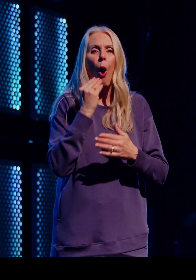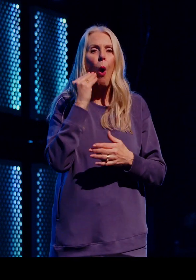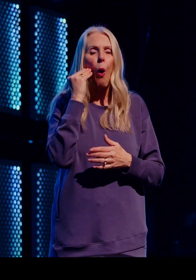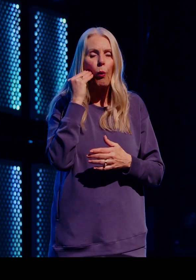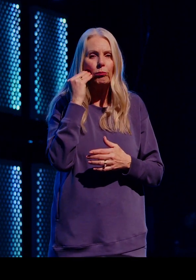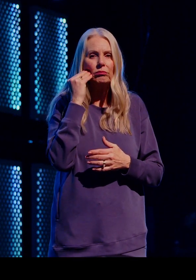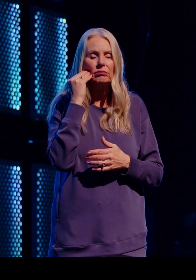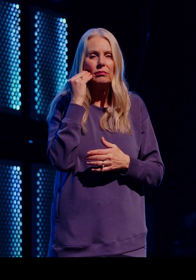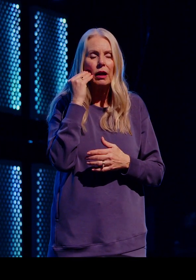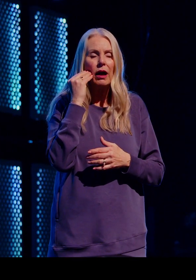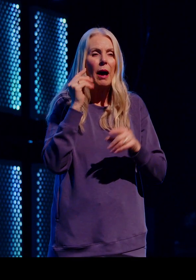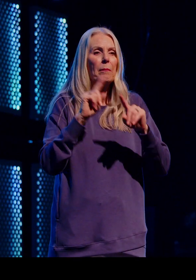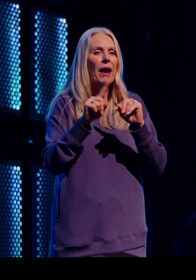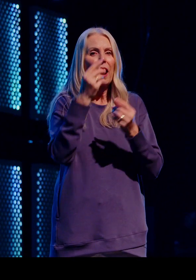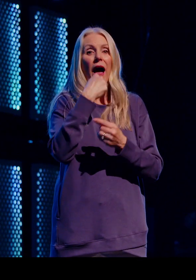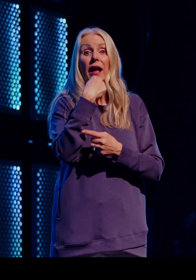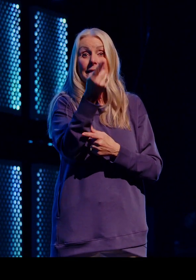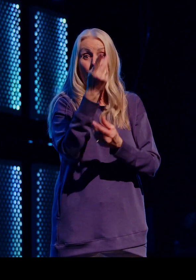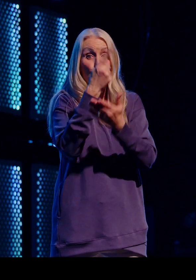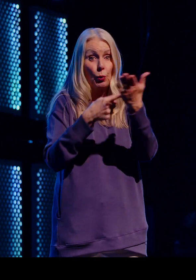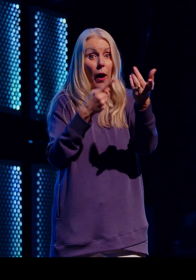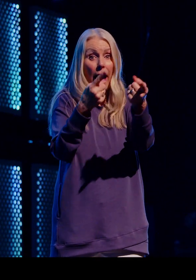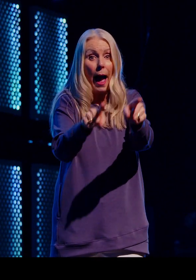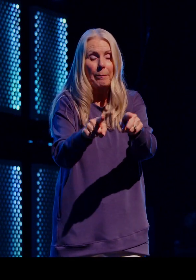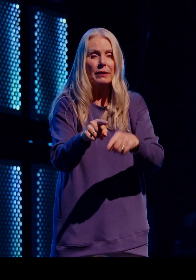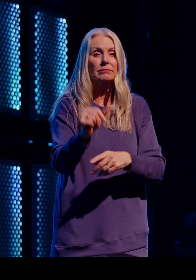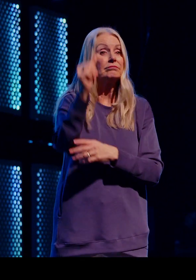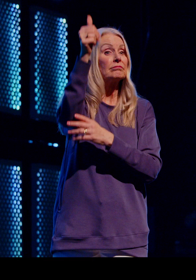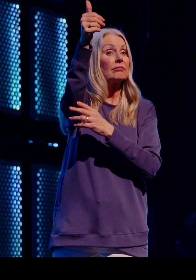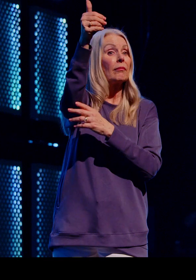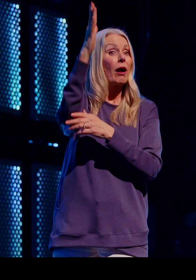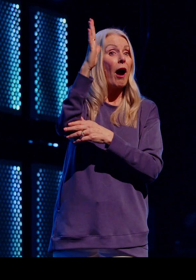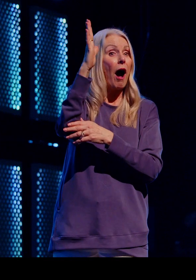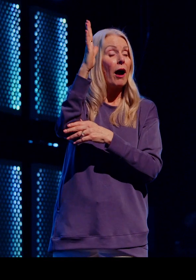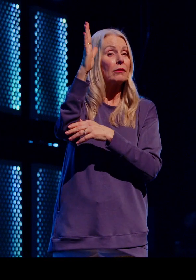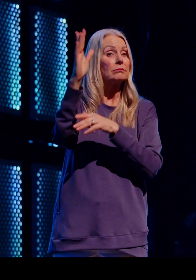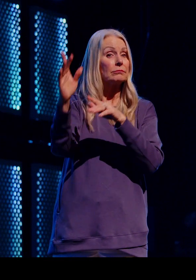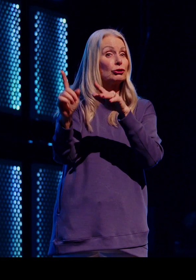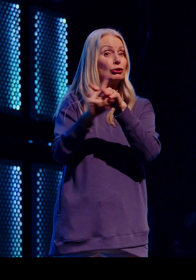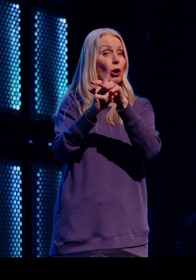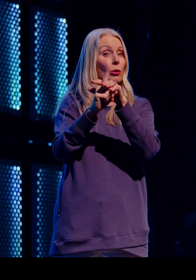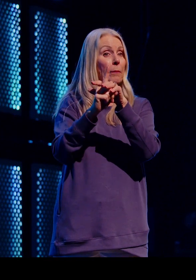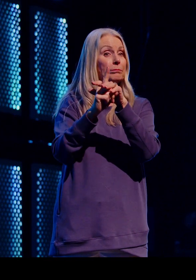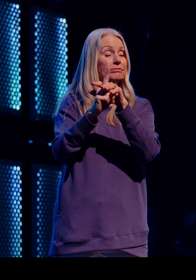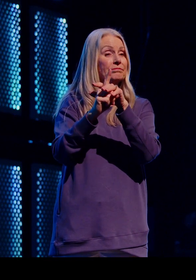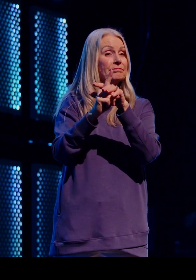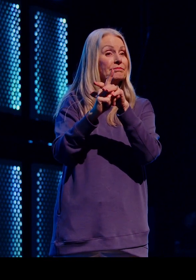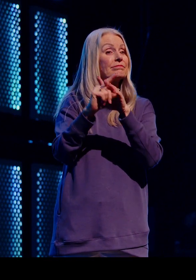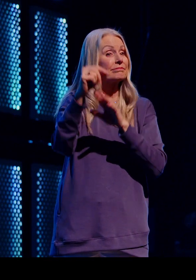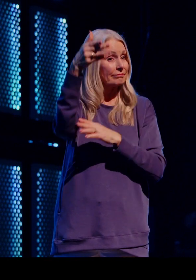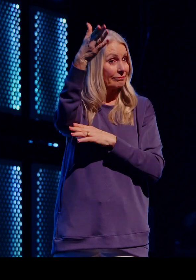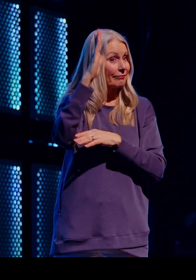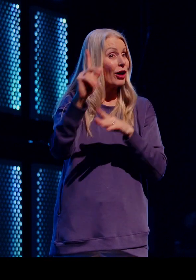But I'll tell you what happened. God showed up. God showed up.